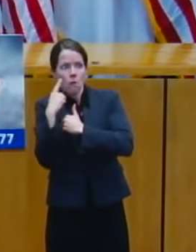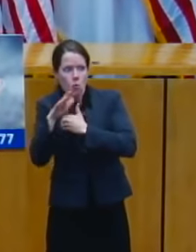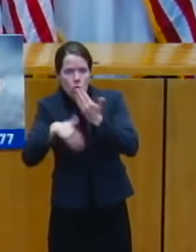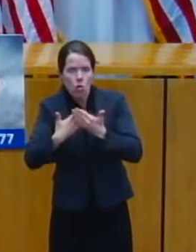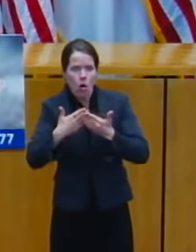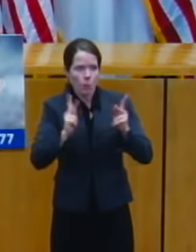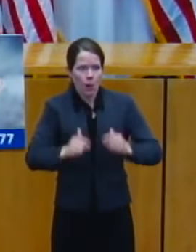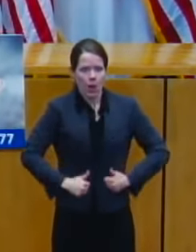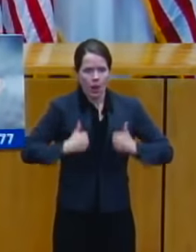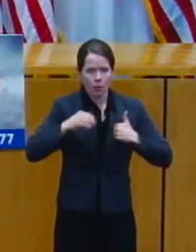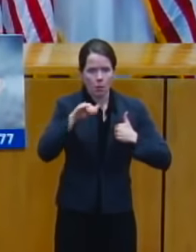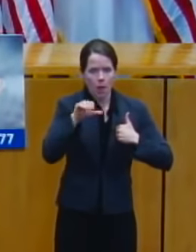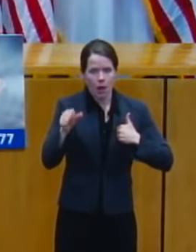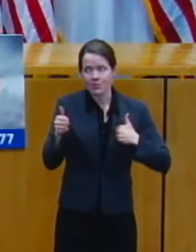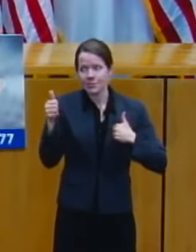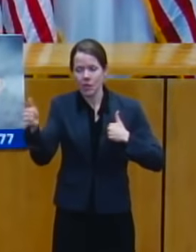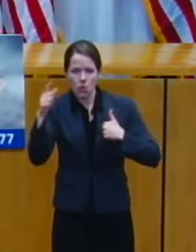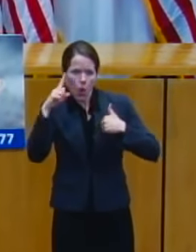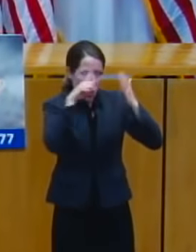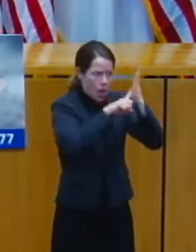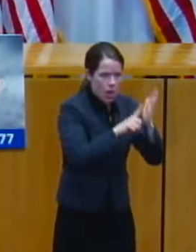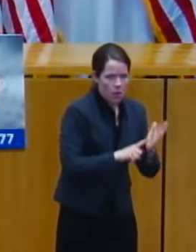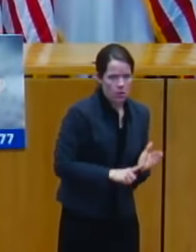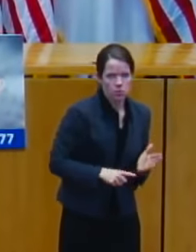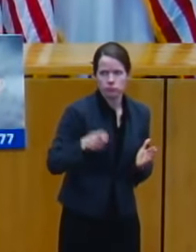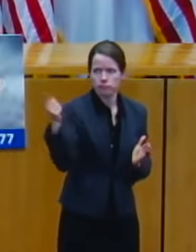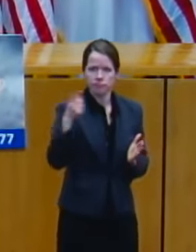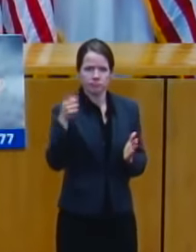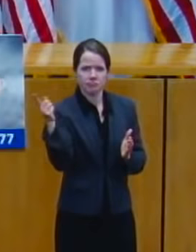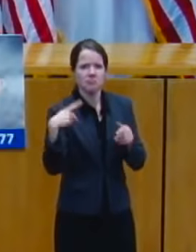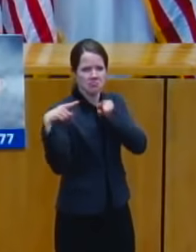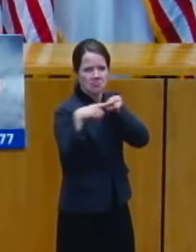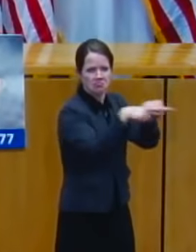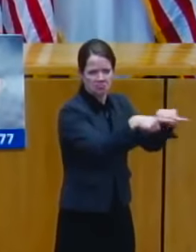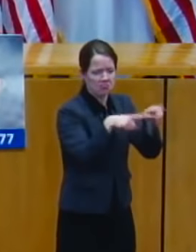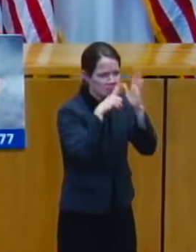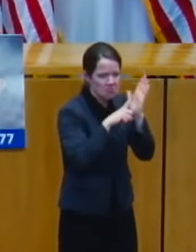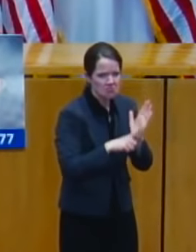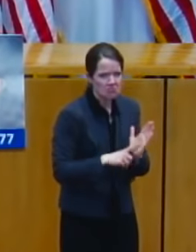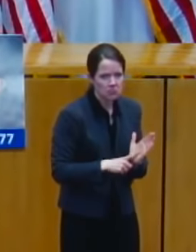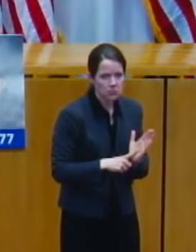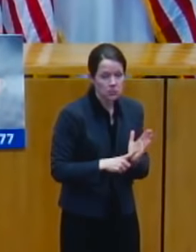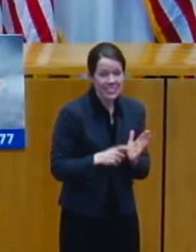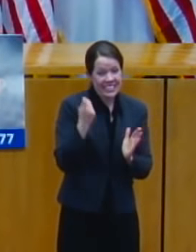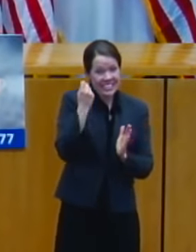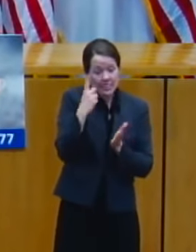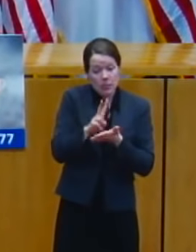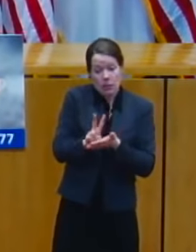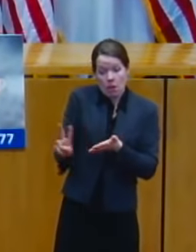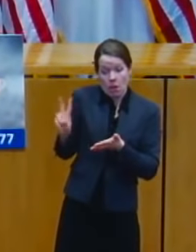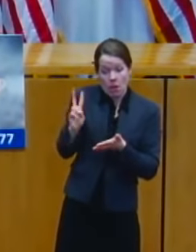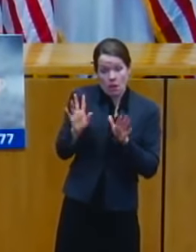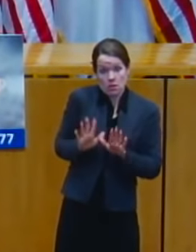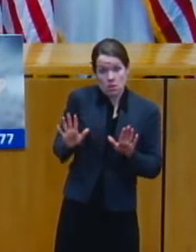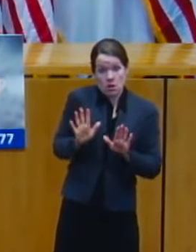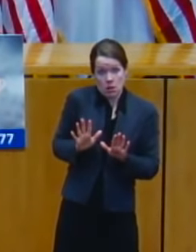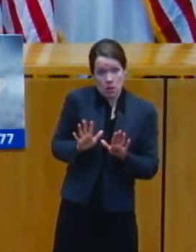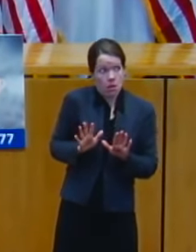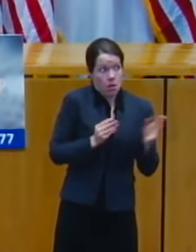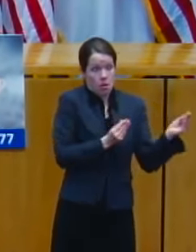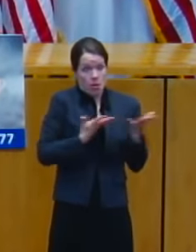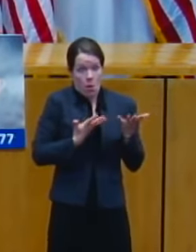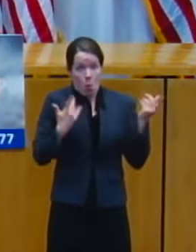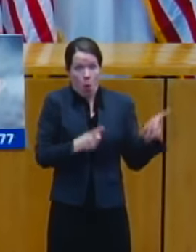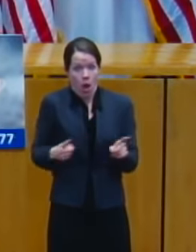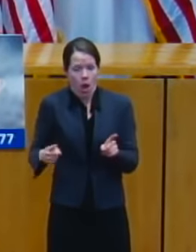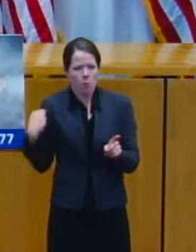at about 9 o'clock at night about the situation there, we moved quickly to install a new management team and